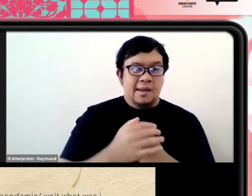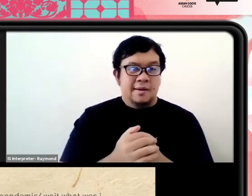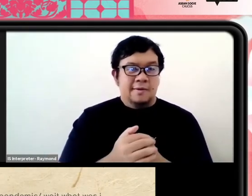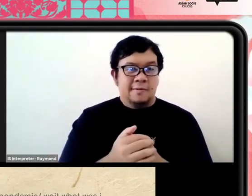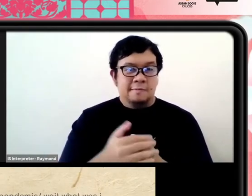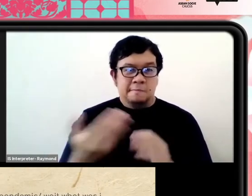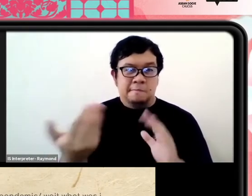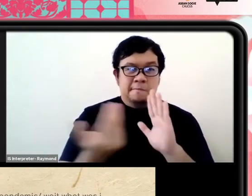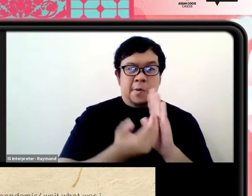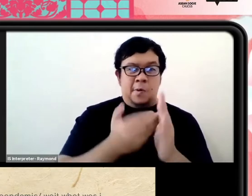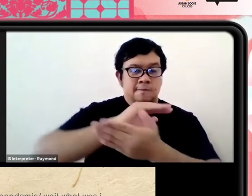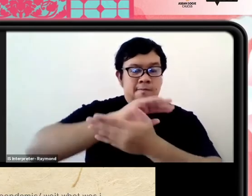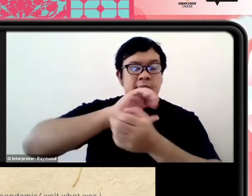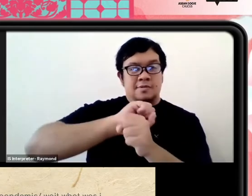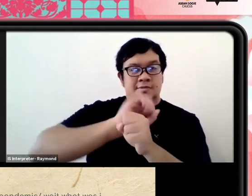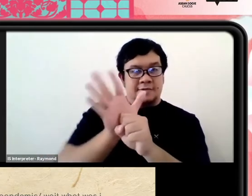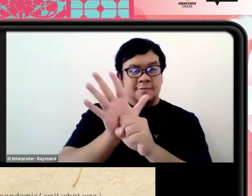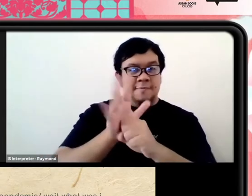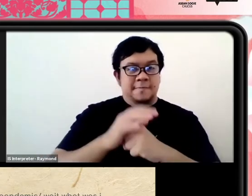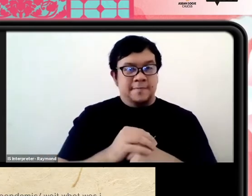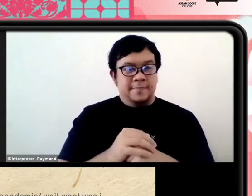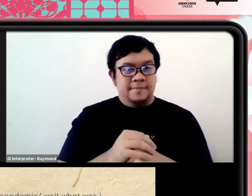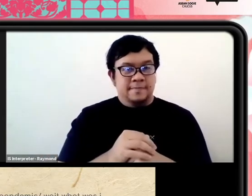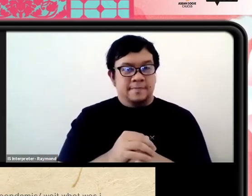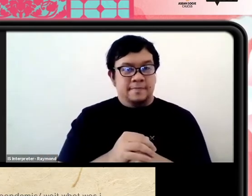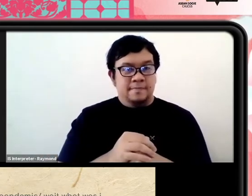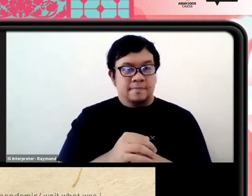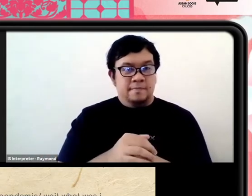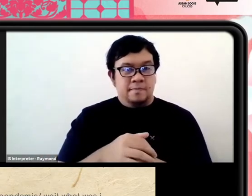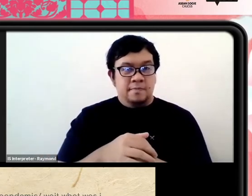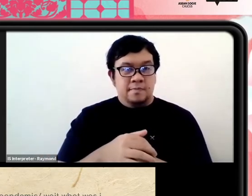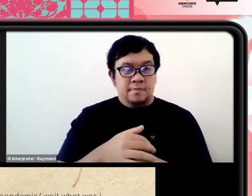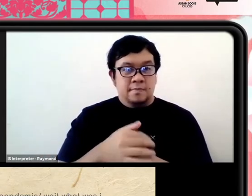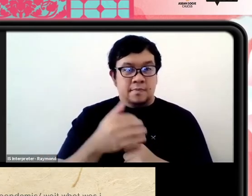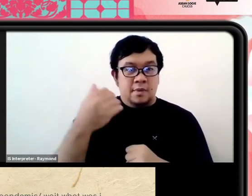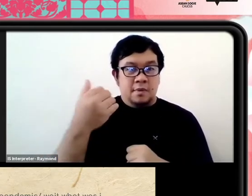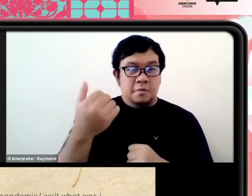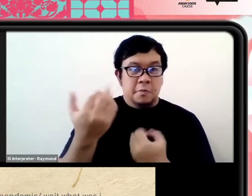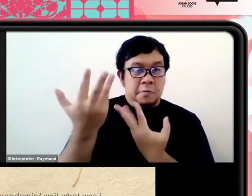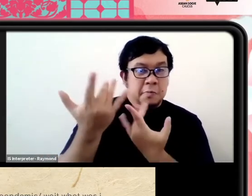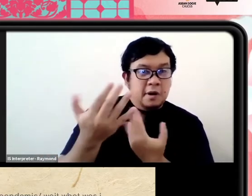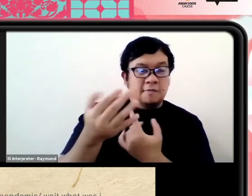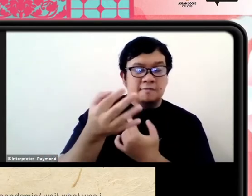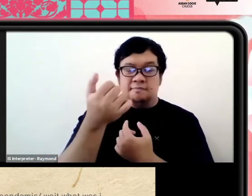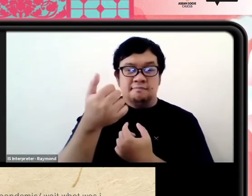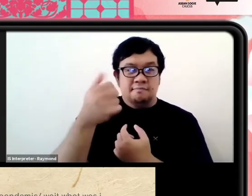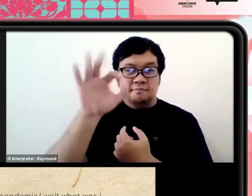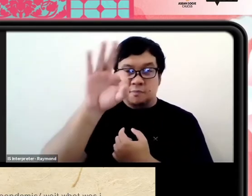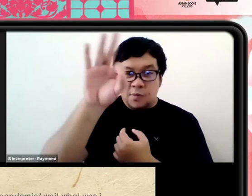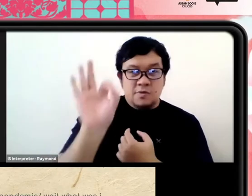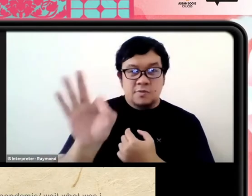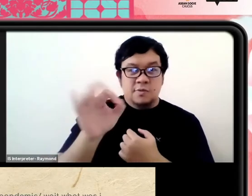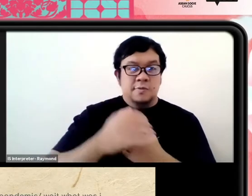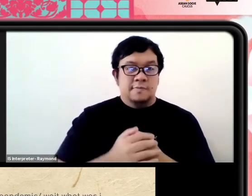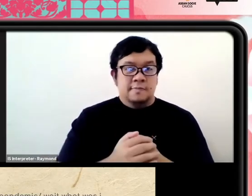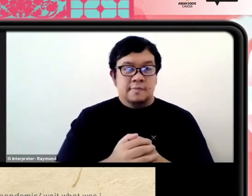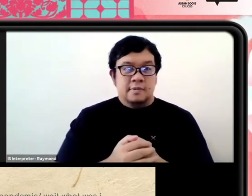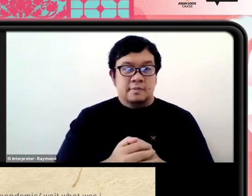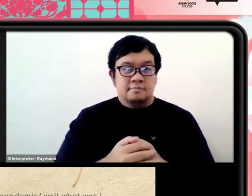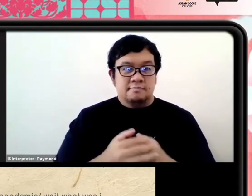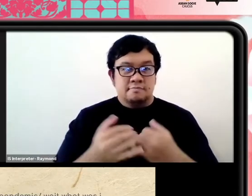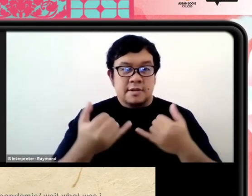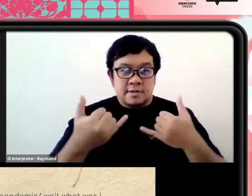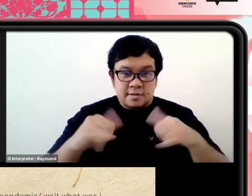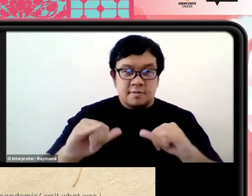premise being, what does anyone, what was I supposed to prove in the first place? The punchline being, I'm still accumulating Hawaiian